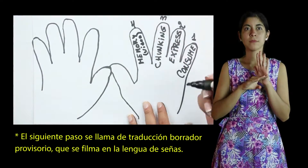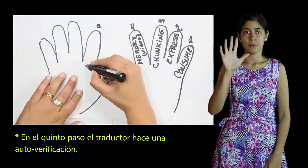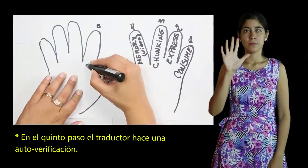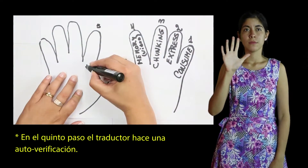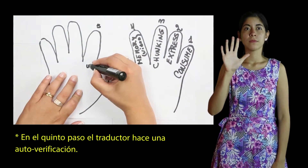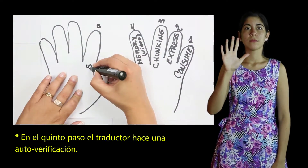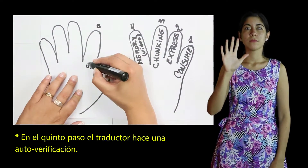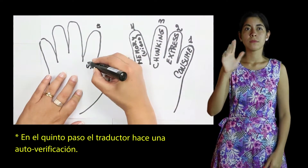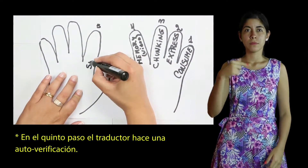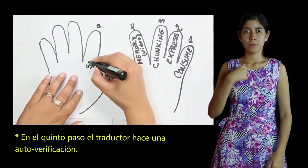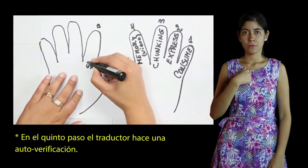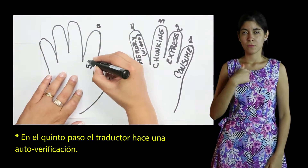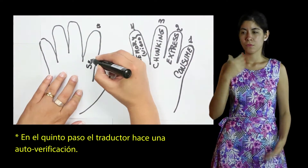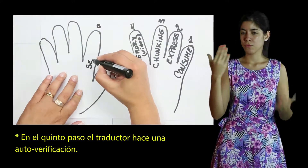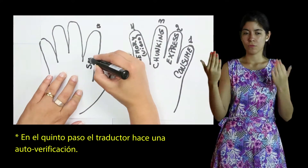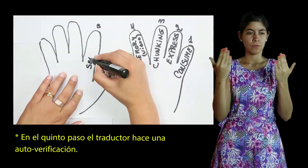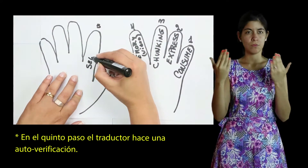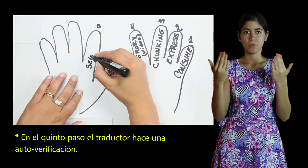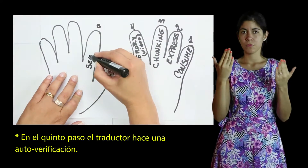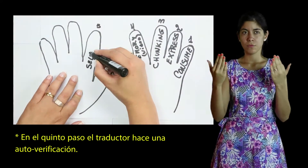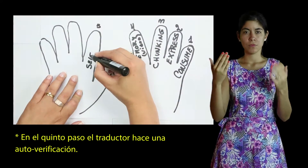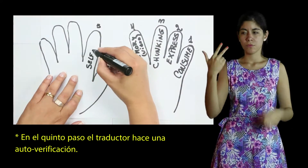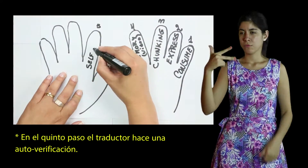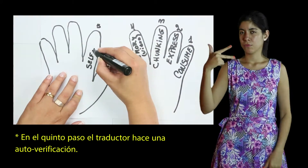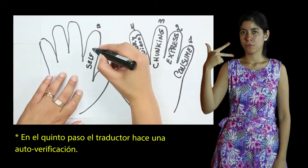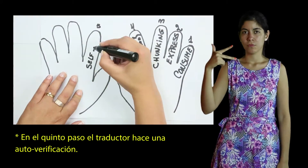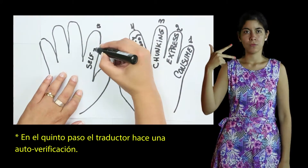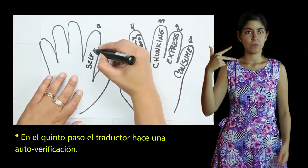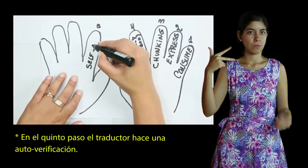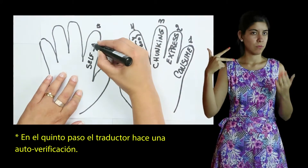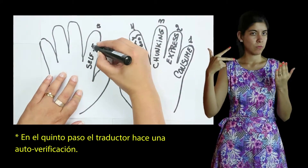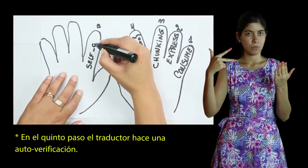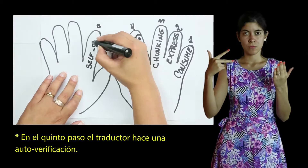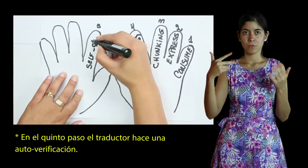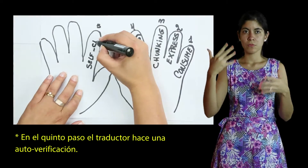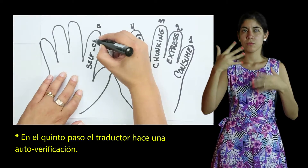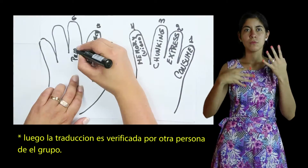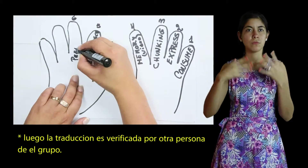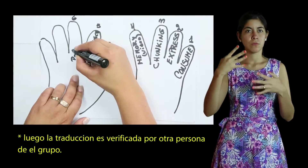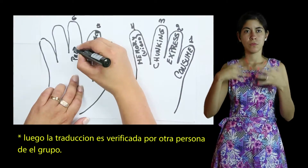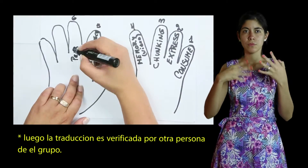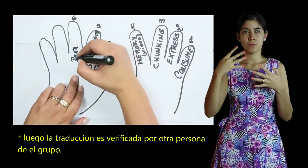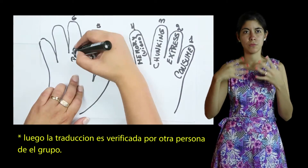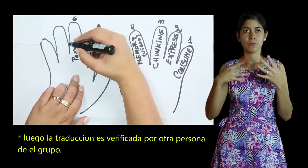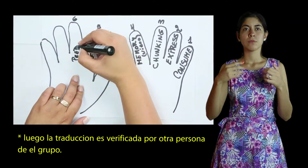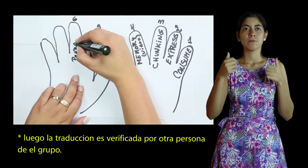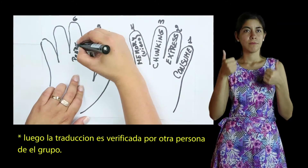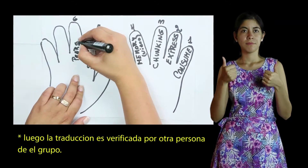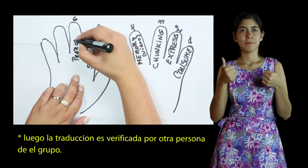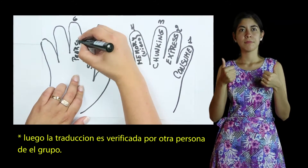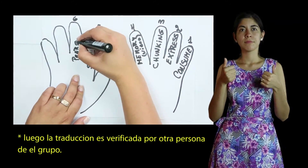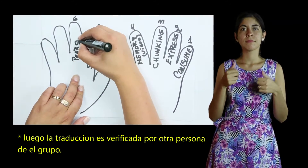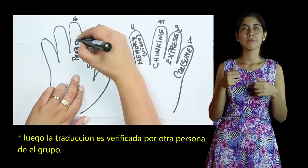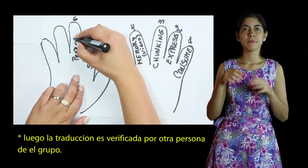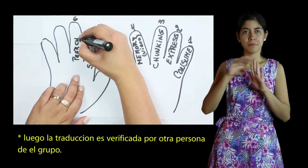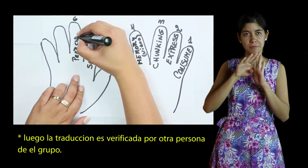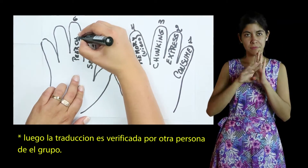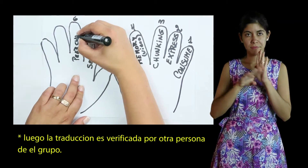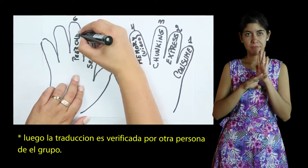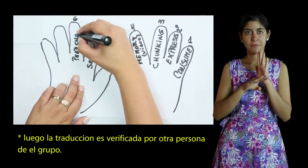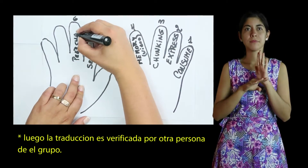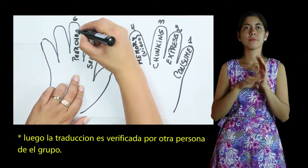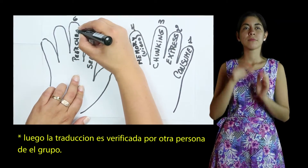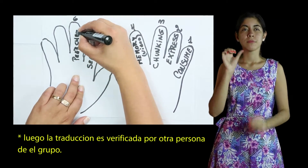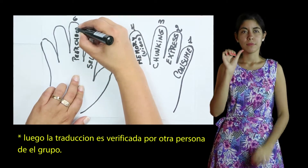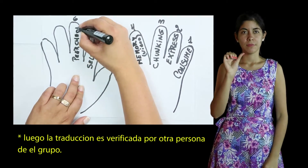In the 5th step, the translator makes a self-verification. Then the translation is checked by another person in